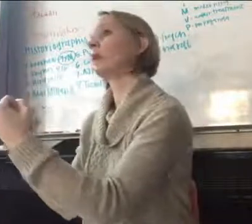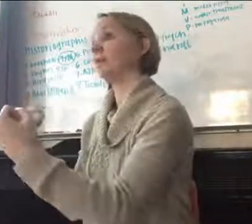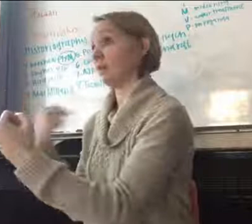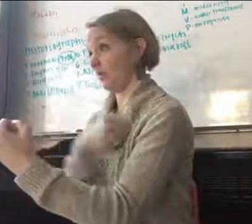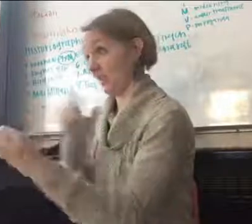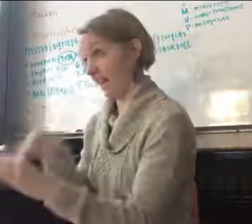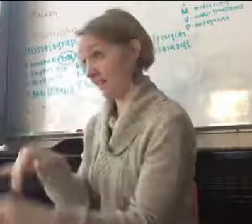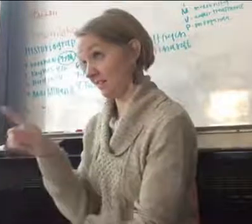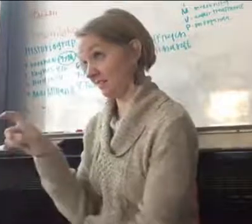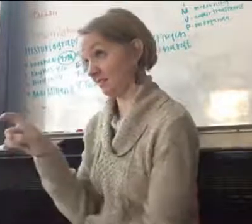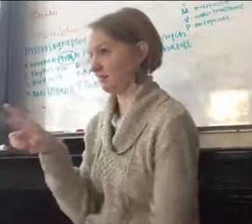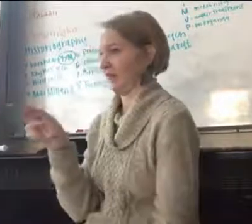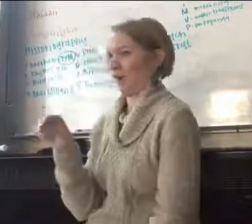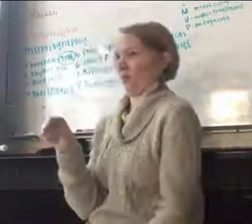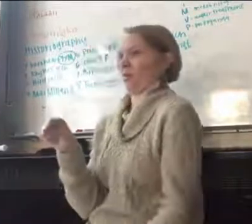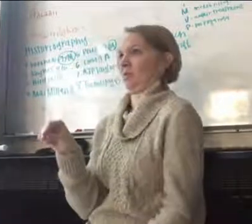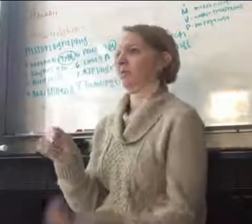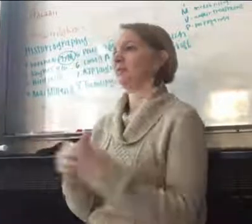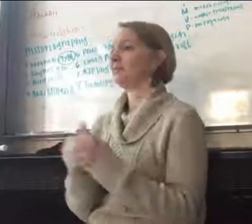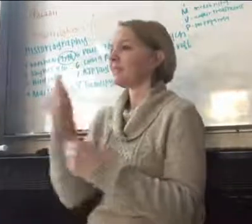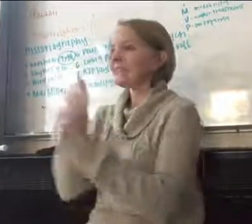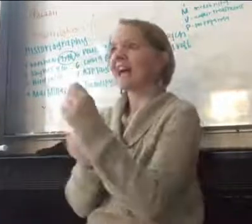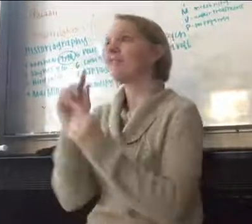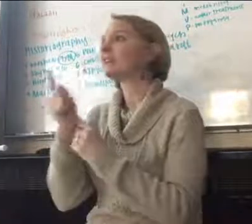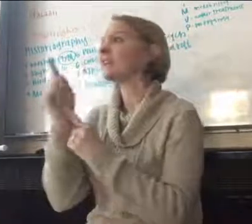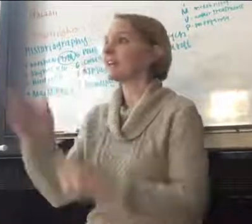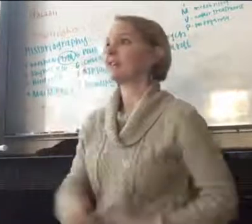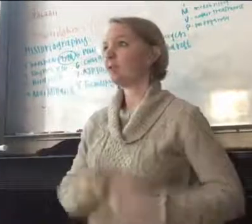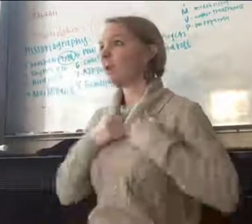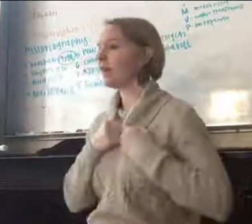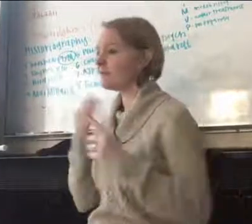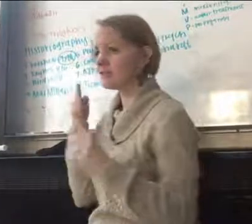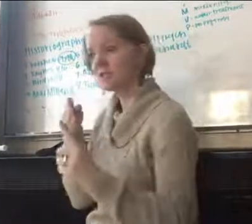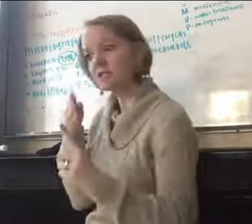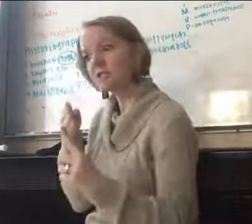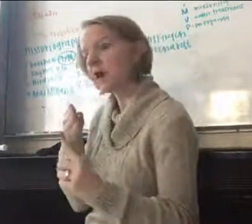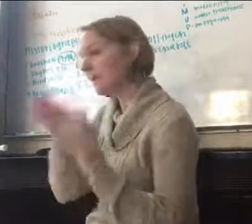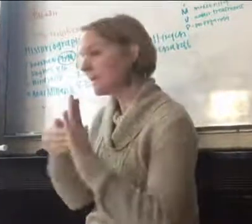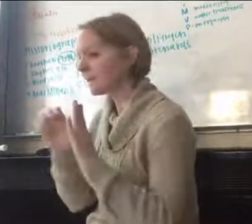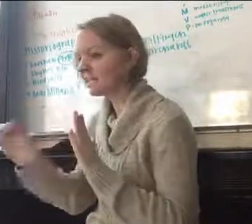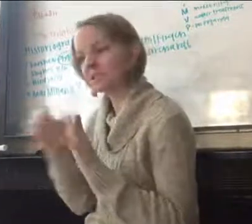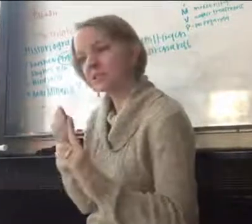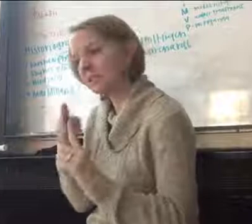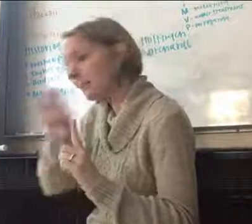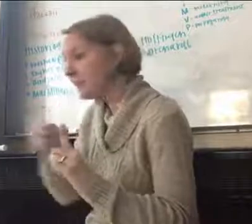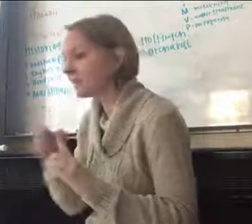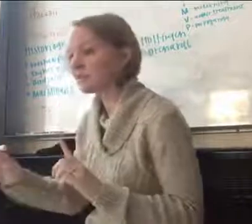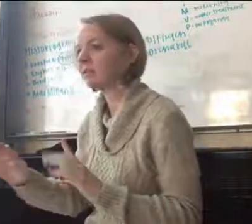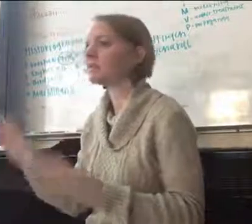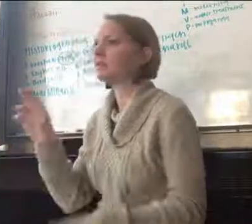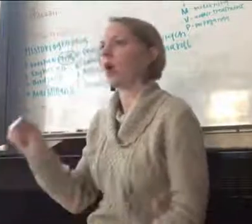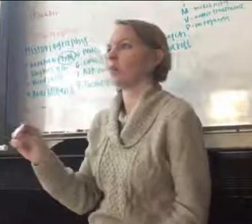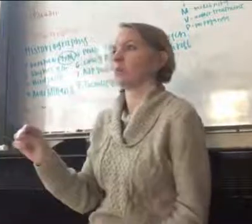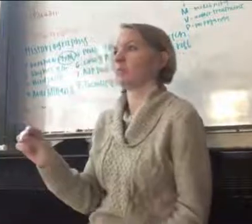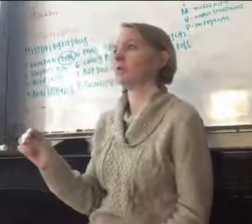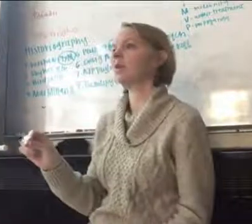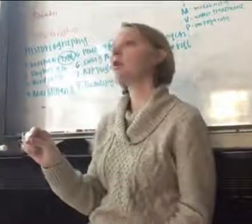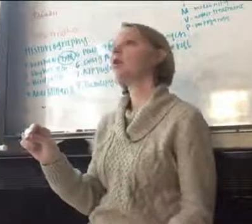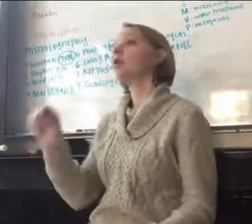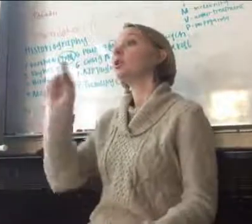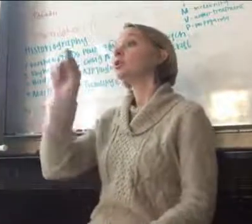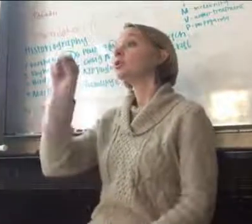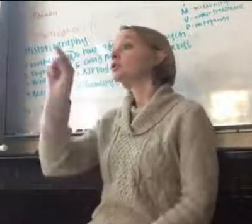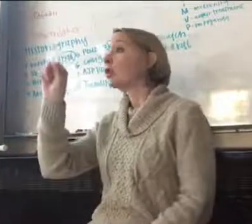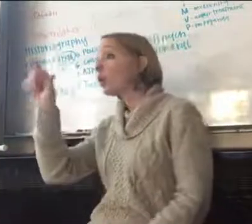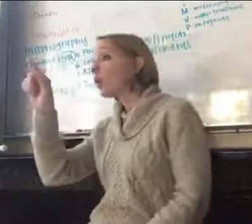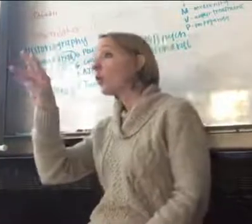now? No. Does every second of your lives revolve around Middle Eastern fighting? No. Total warfare is when quite